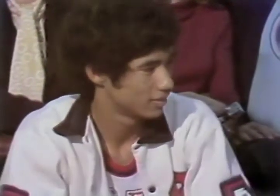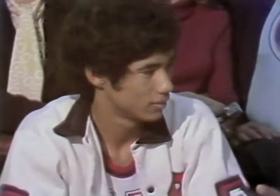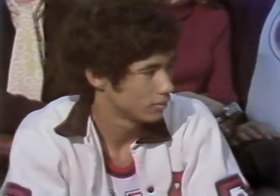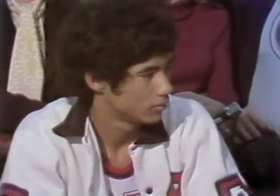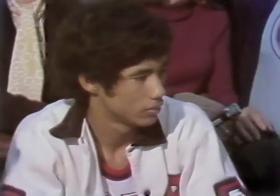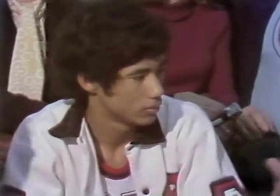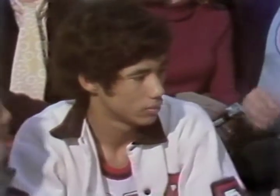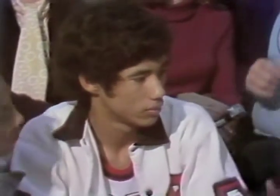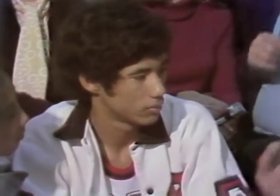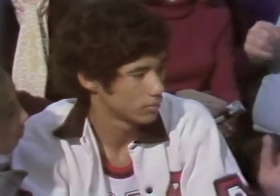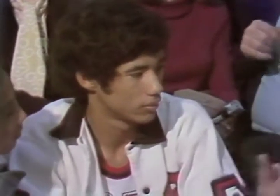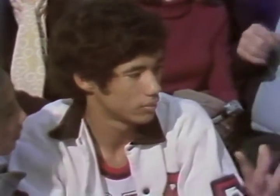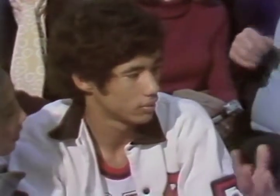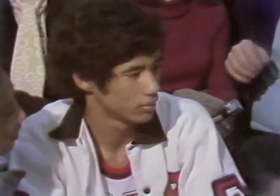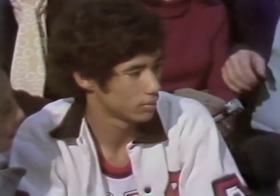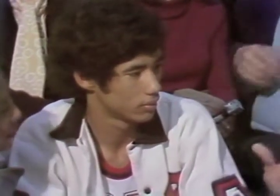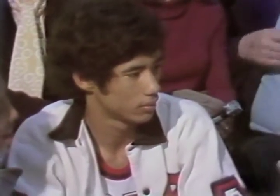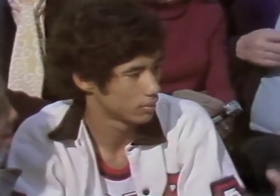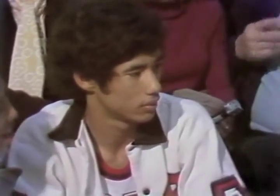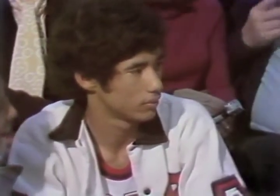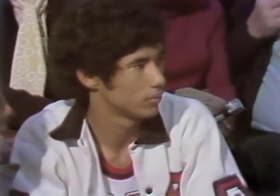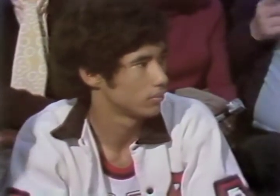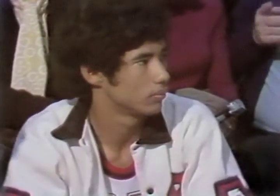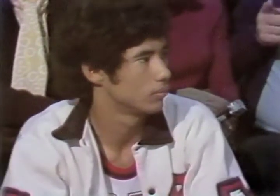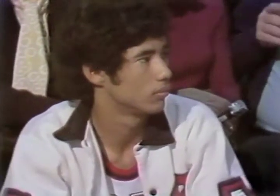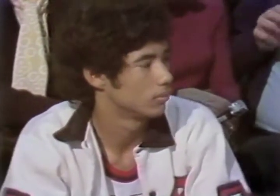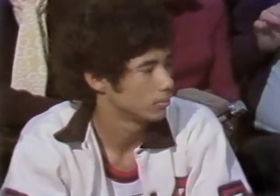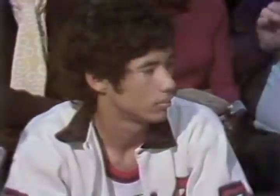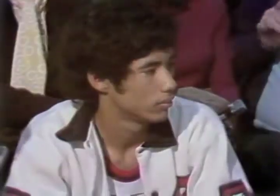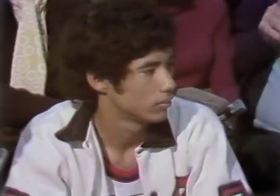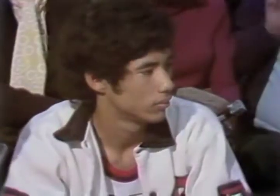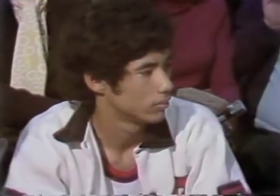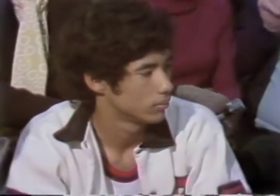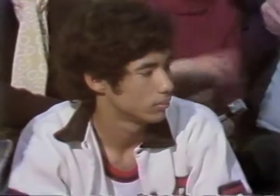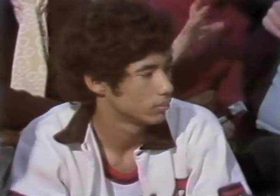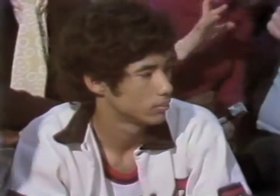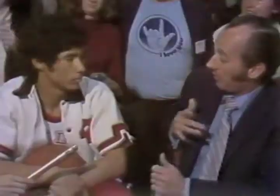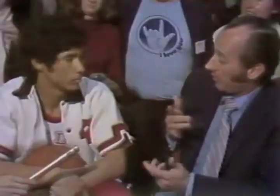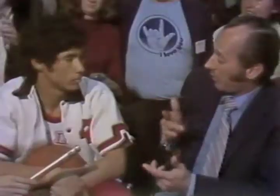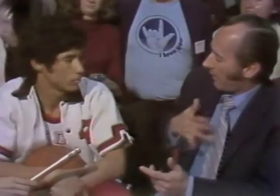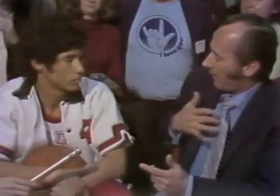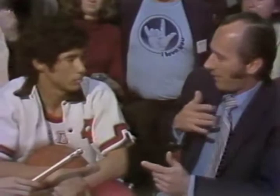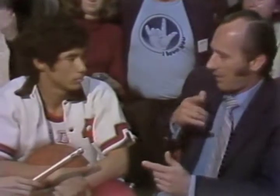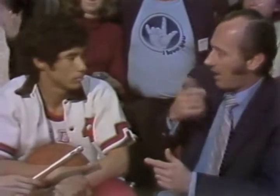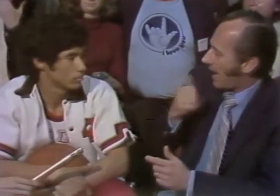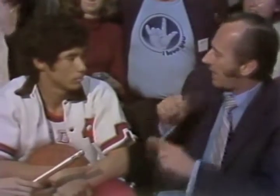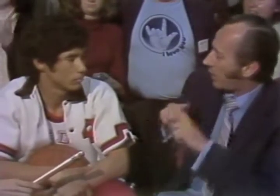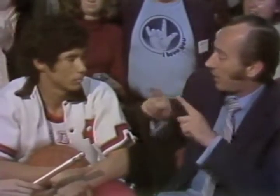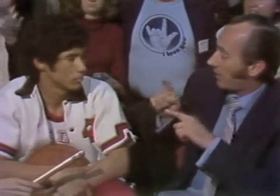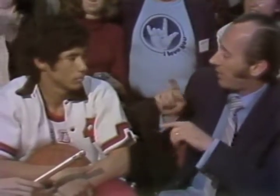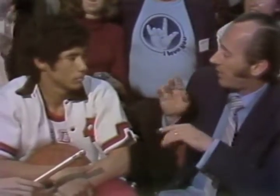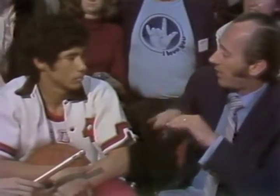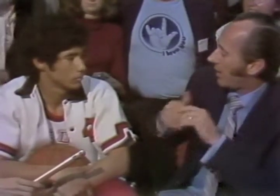I feel nervous because I always want to win the game. How do you feel, do you feel out there any different than any other basketball player?